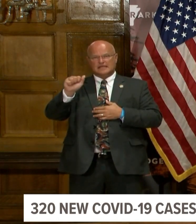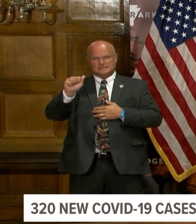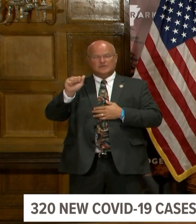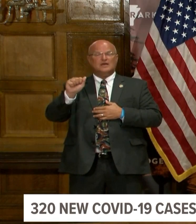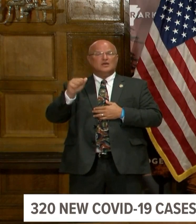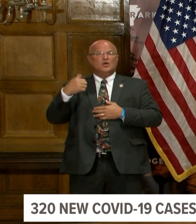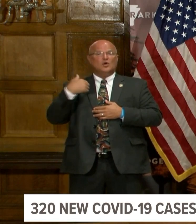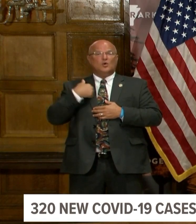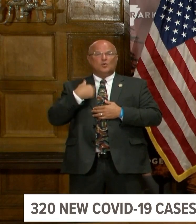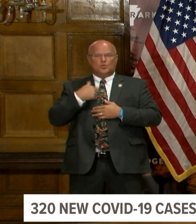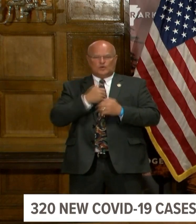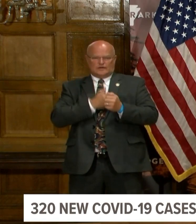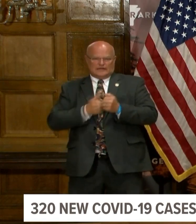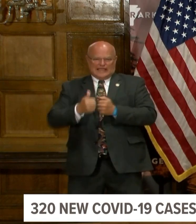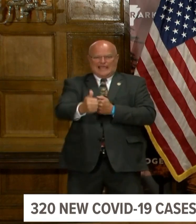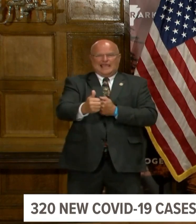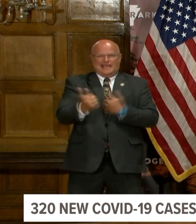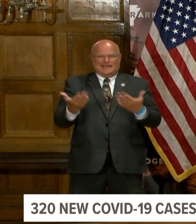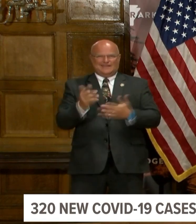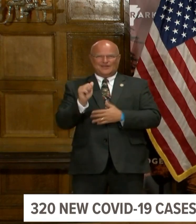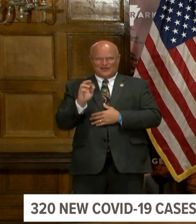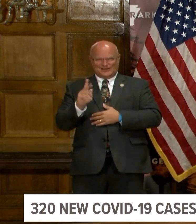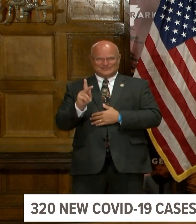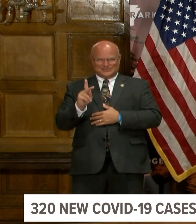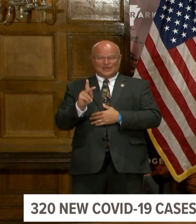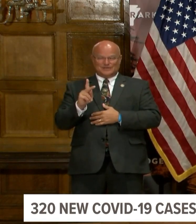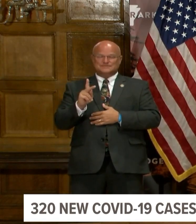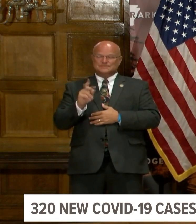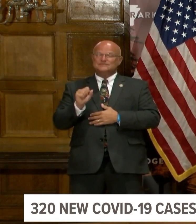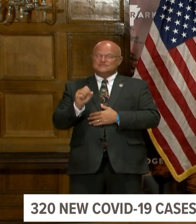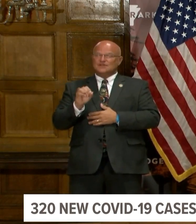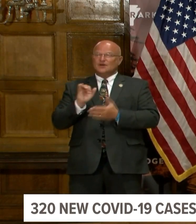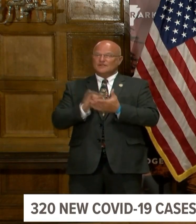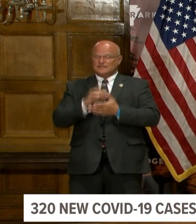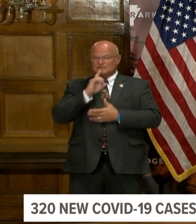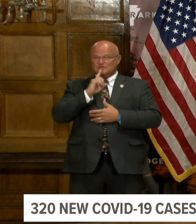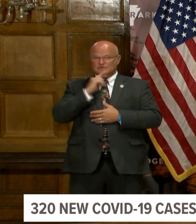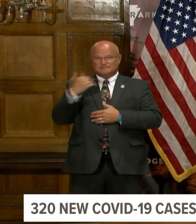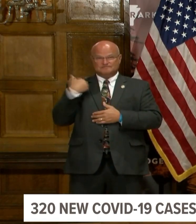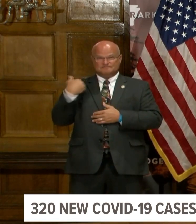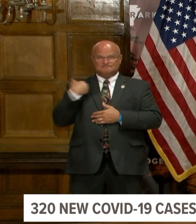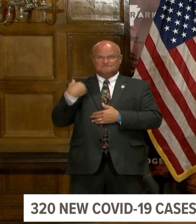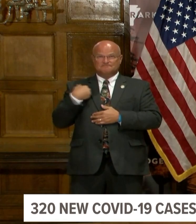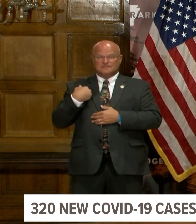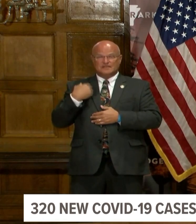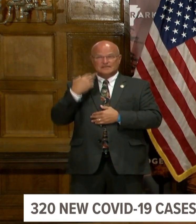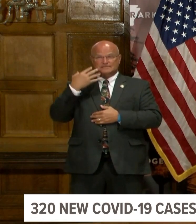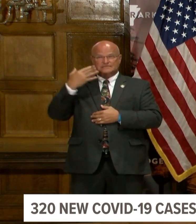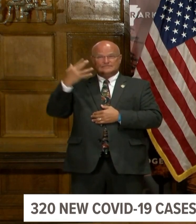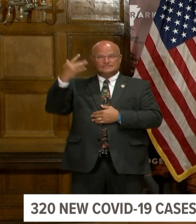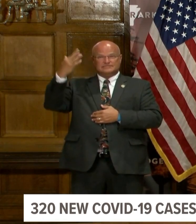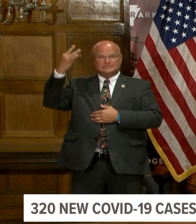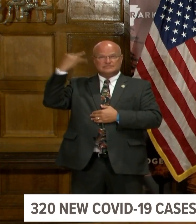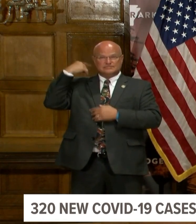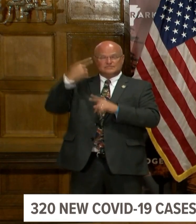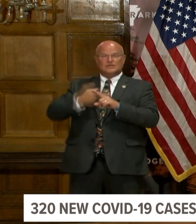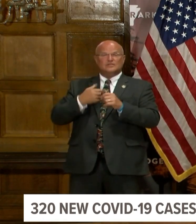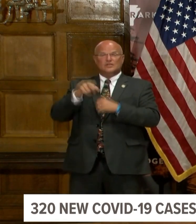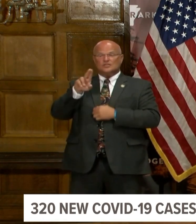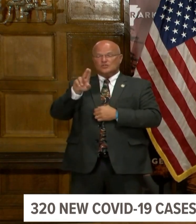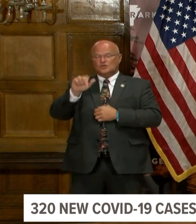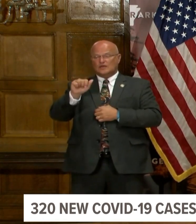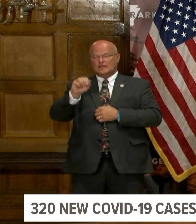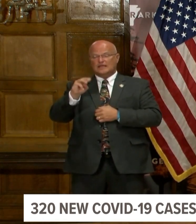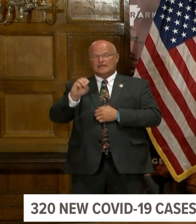indicated, we're ahead of the curve here in Arkansas. And this really reminds me going back months ago with